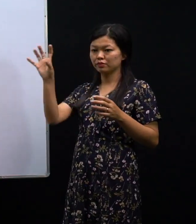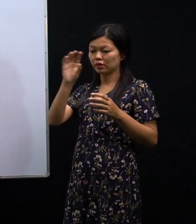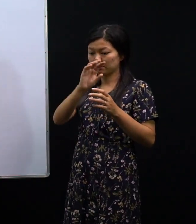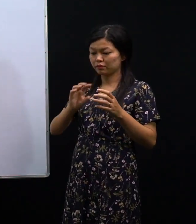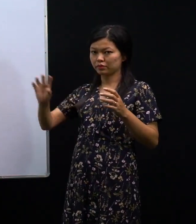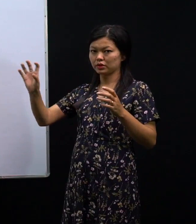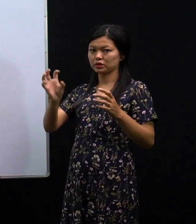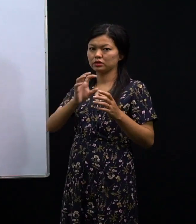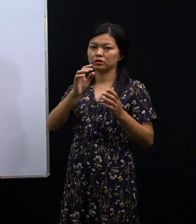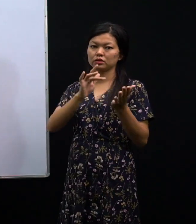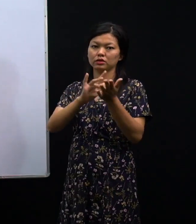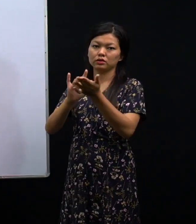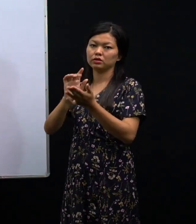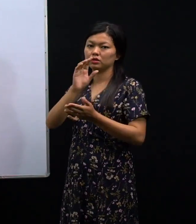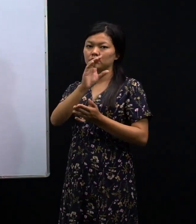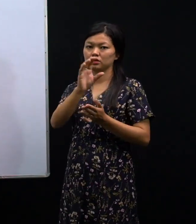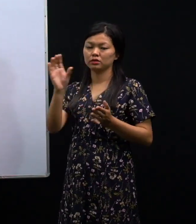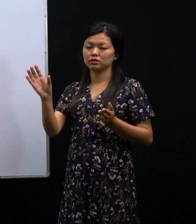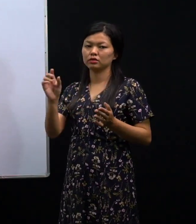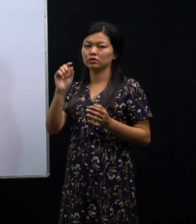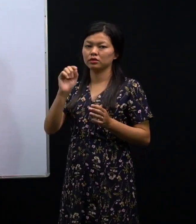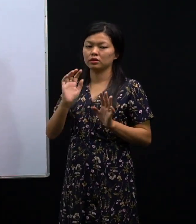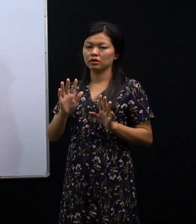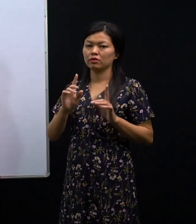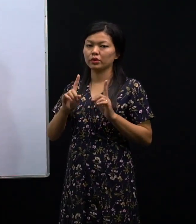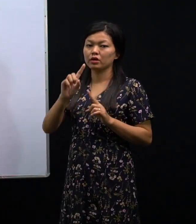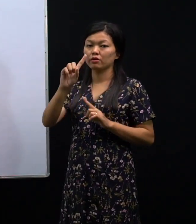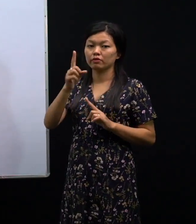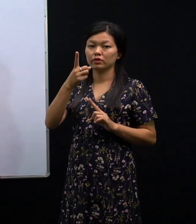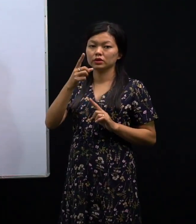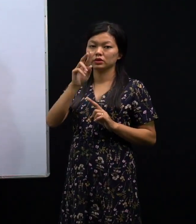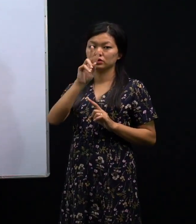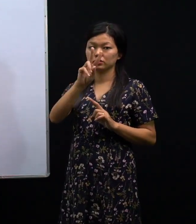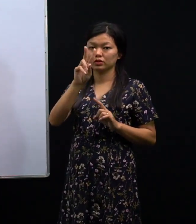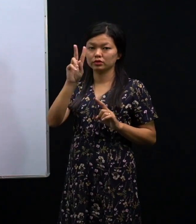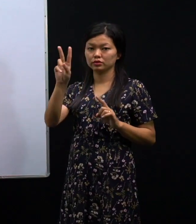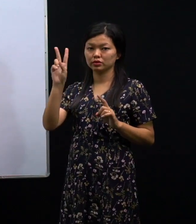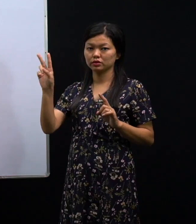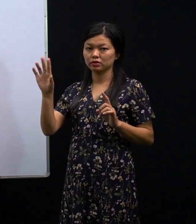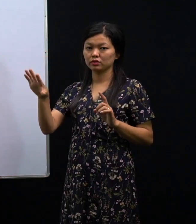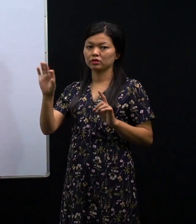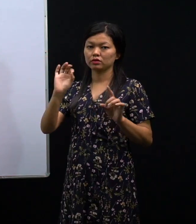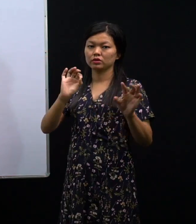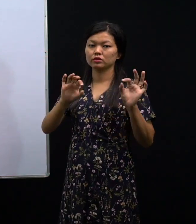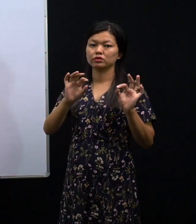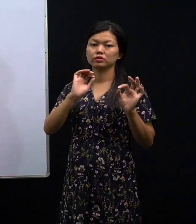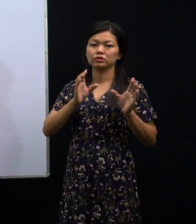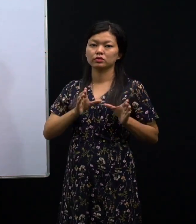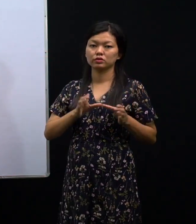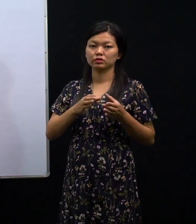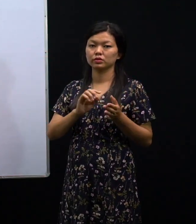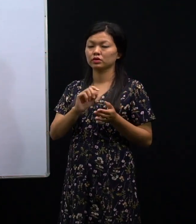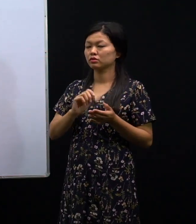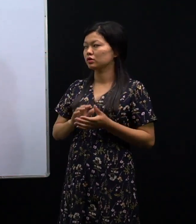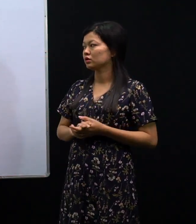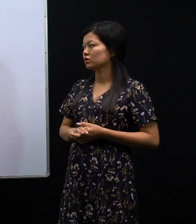of question to solve factorize. First you write the square term. Then you write the, according to that we write the product term. Then only you can able to solve.